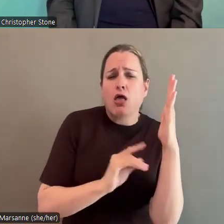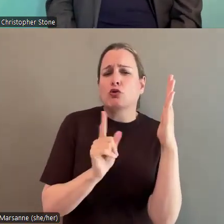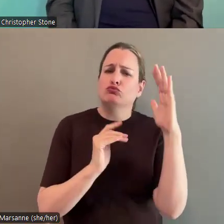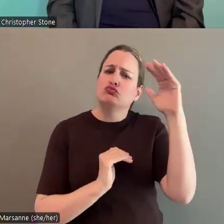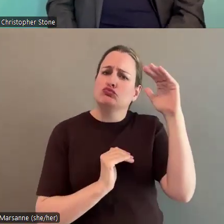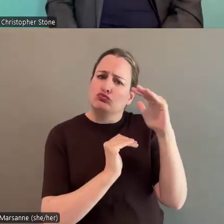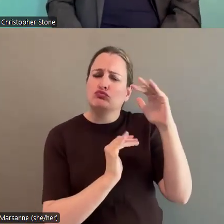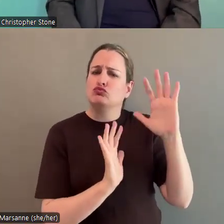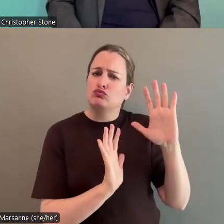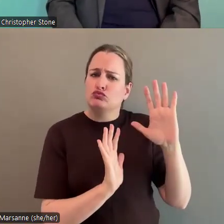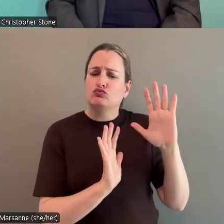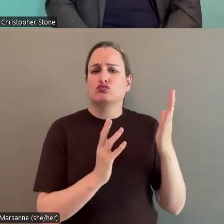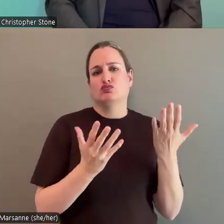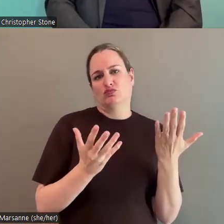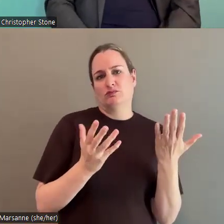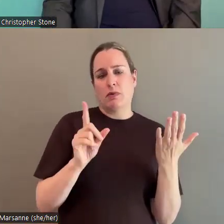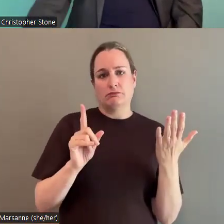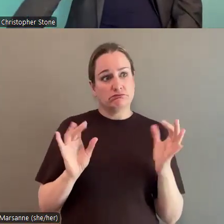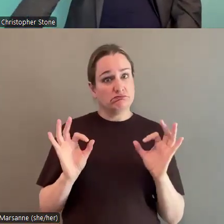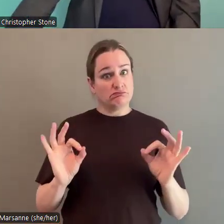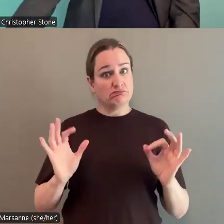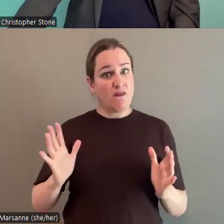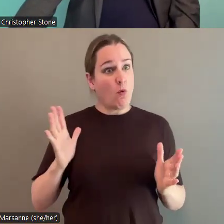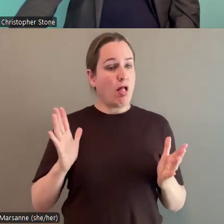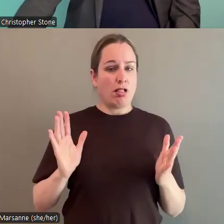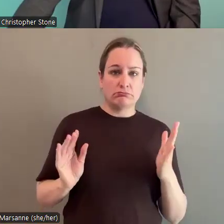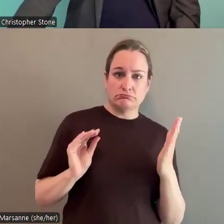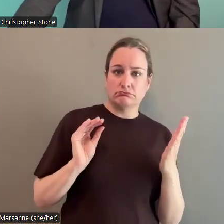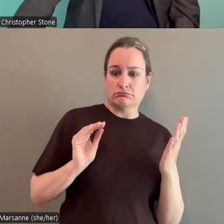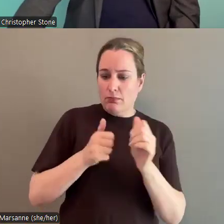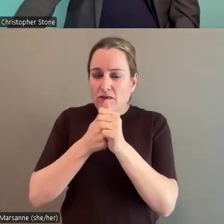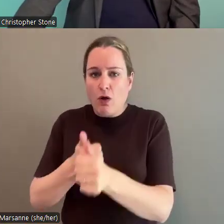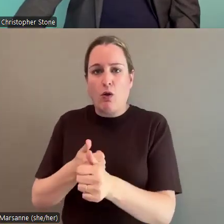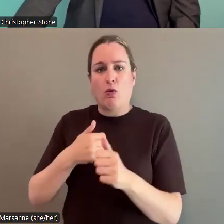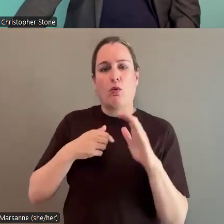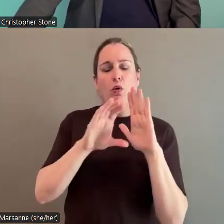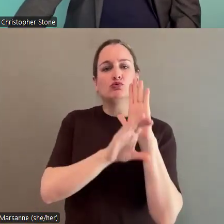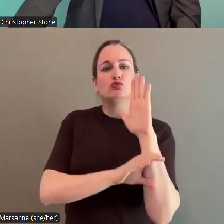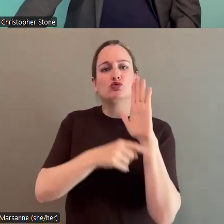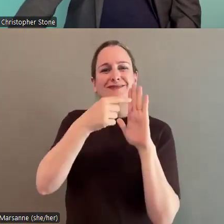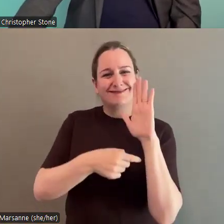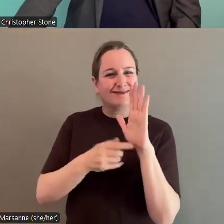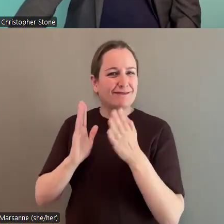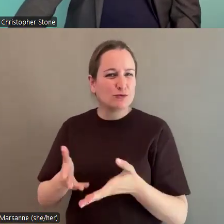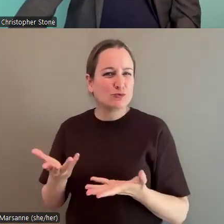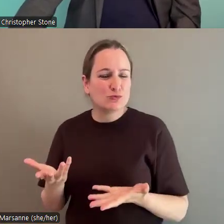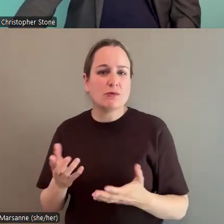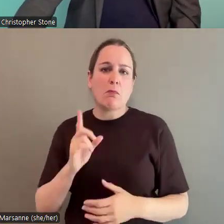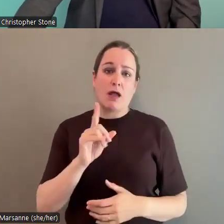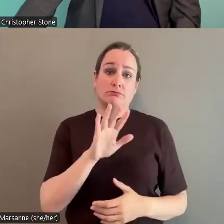take, which it's formally recognized by our constitution as well. But this is well noted and it will be taken care